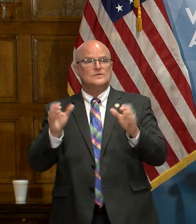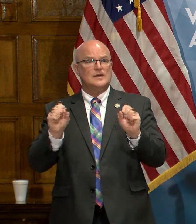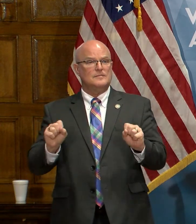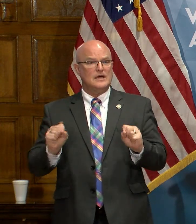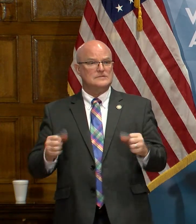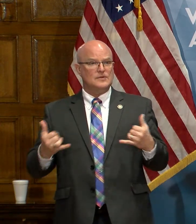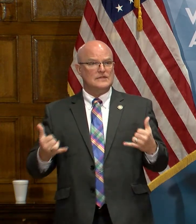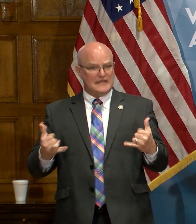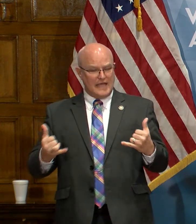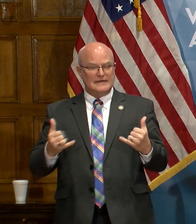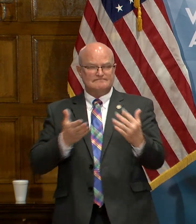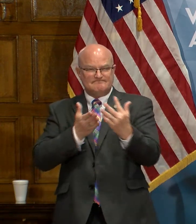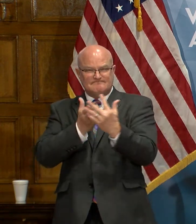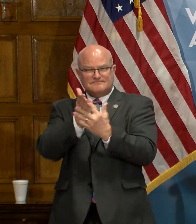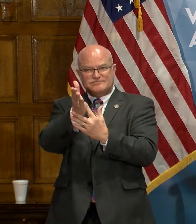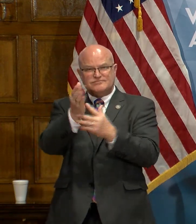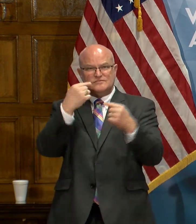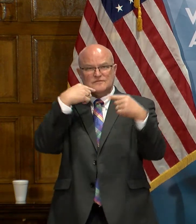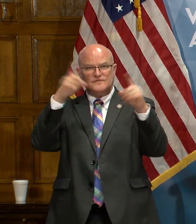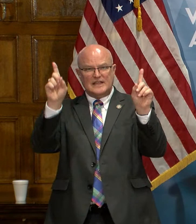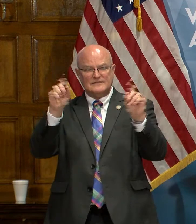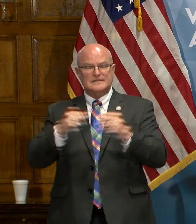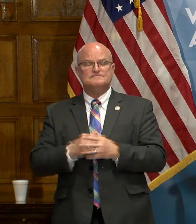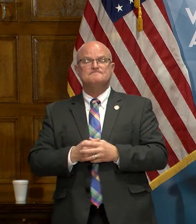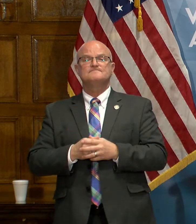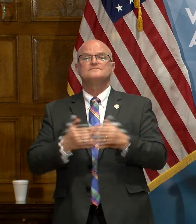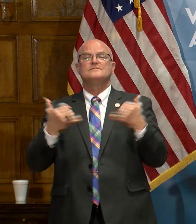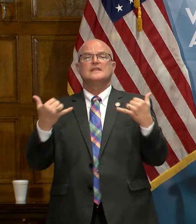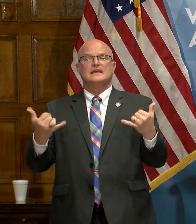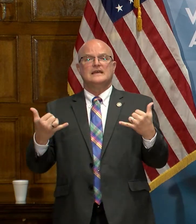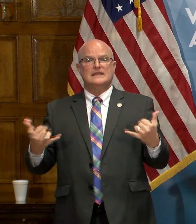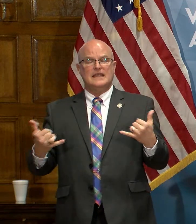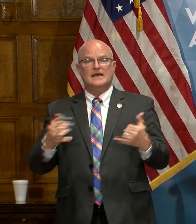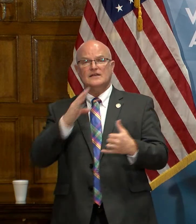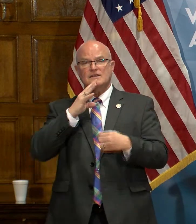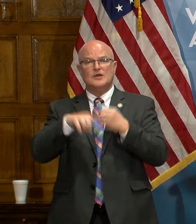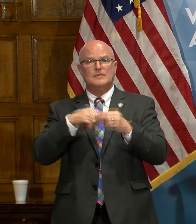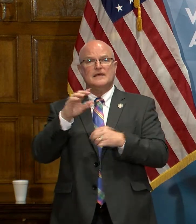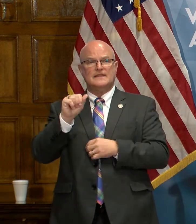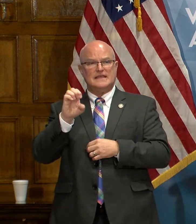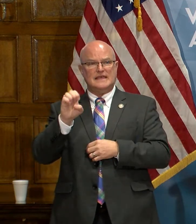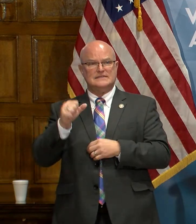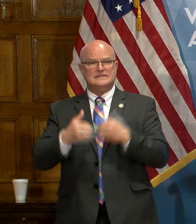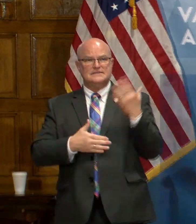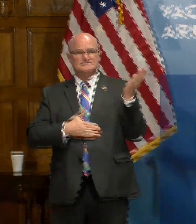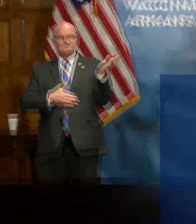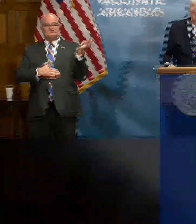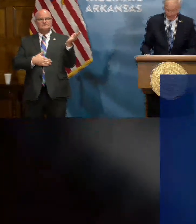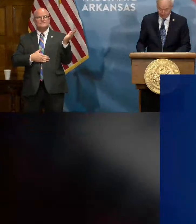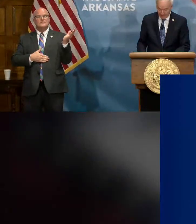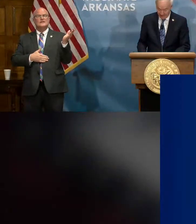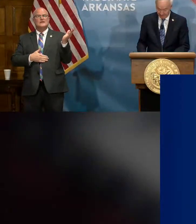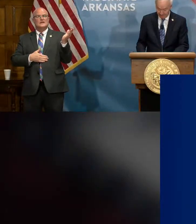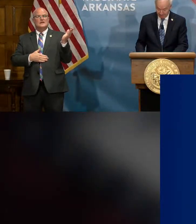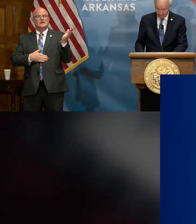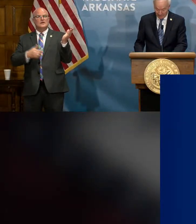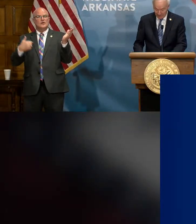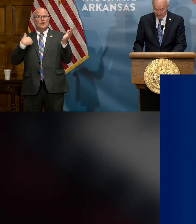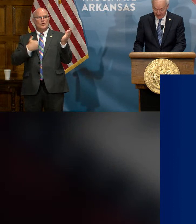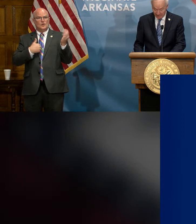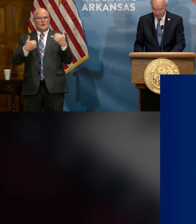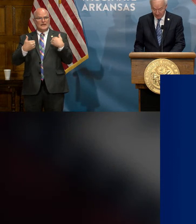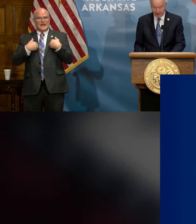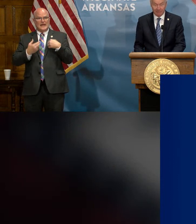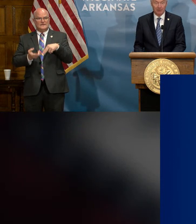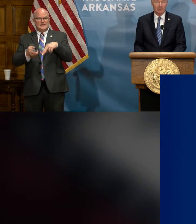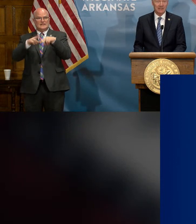possible to get through this. And with that, let me go to the case update today. You'll see that we have